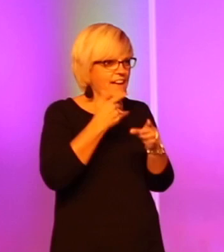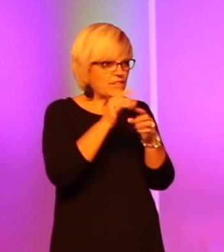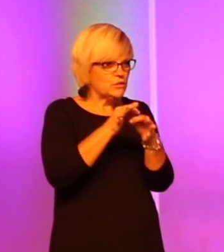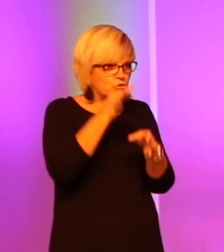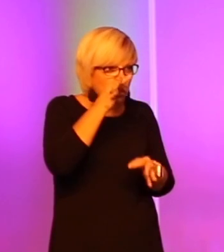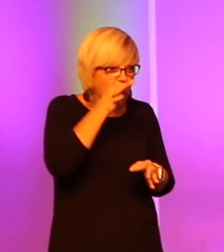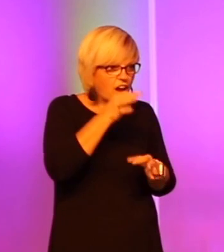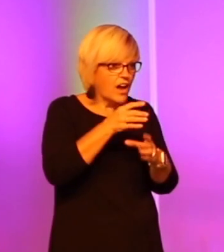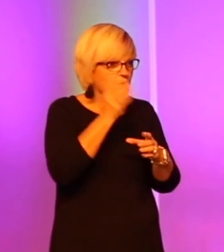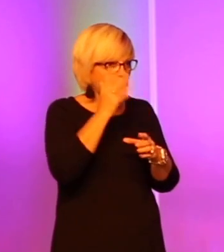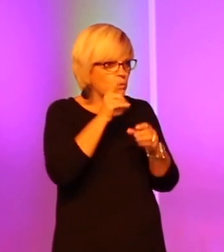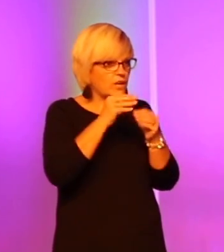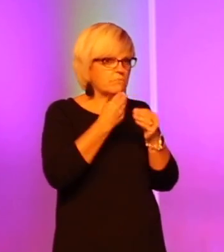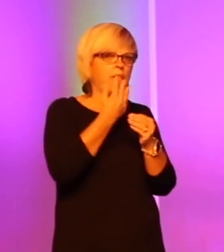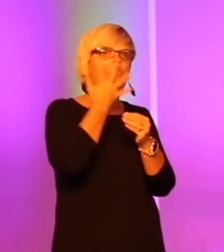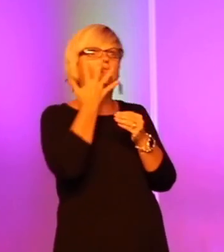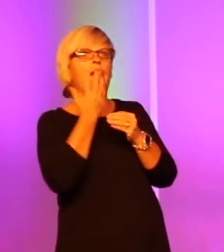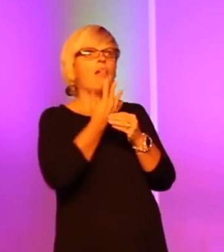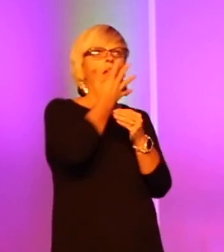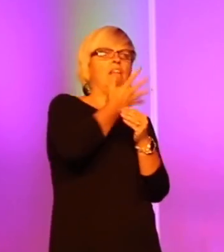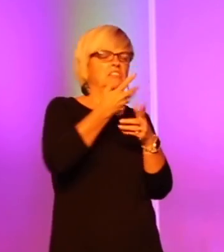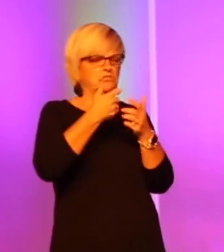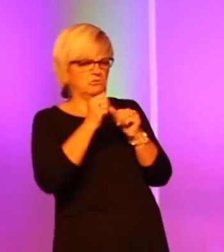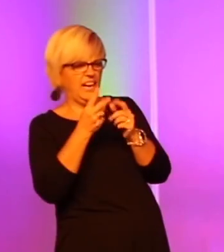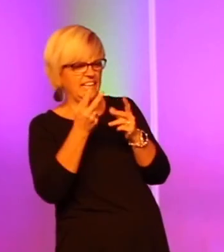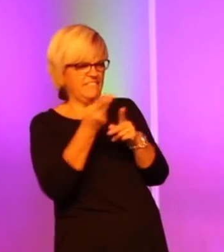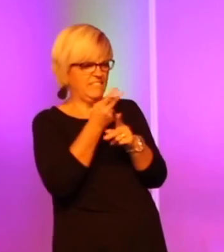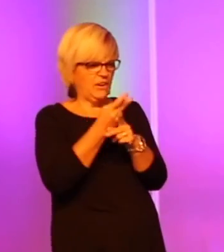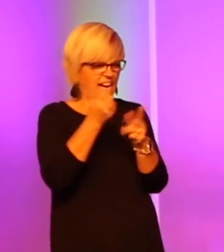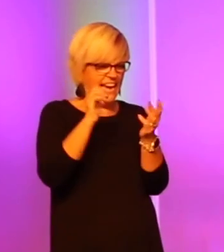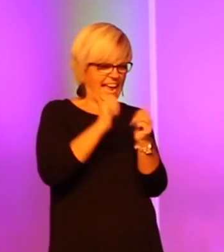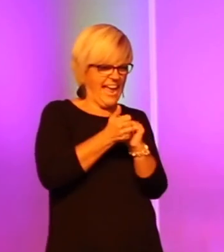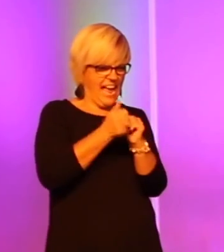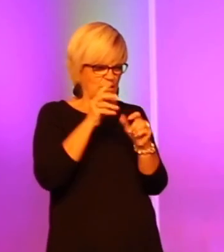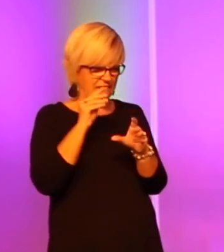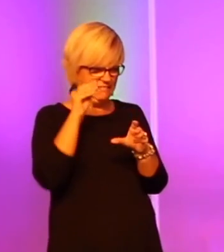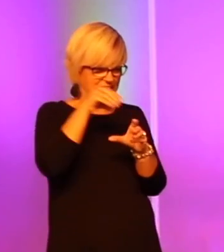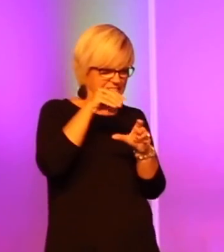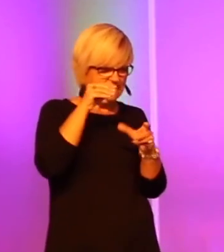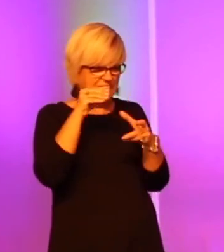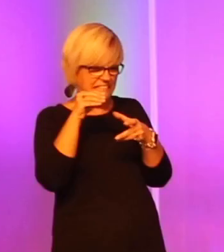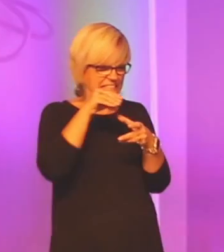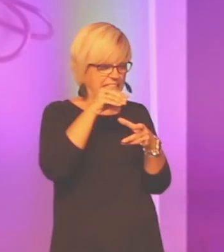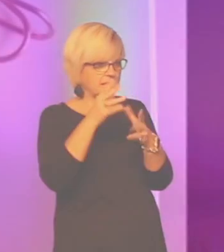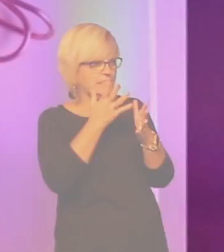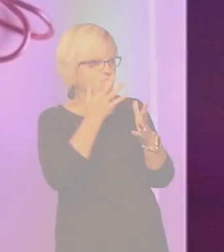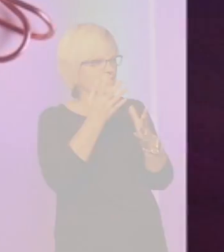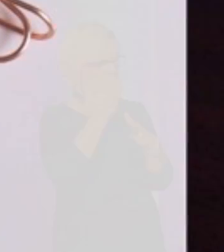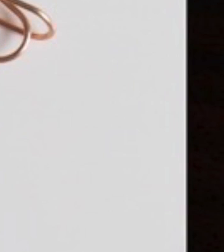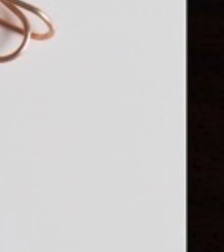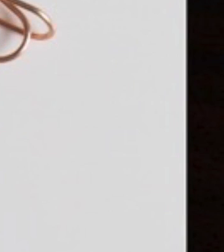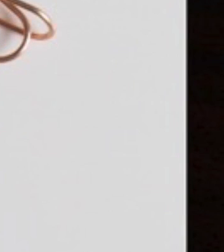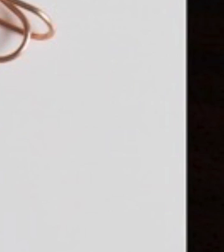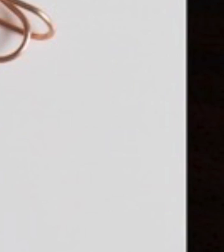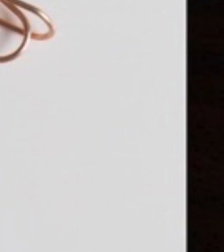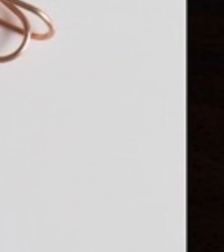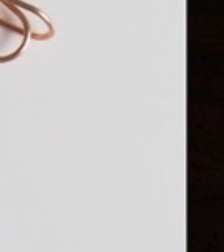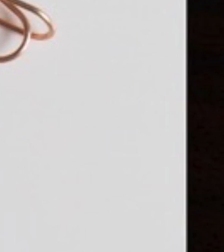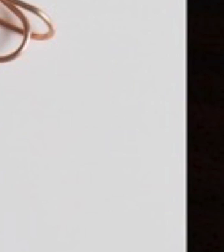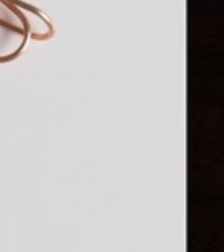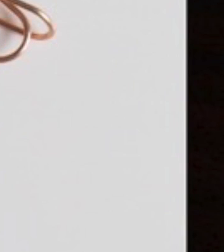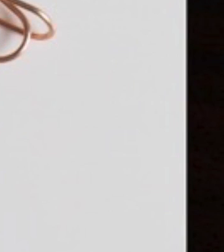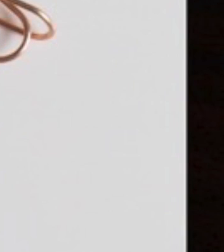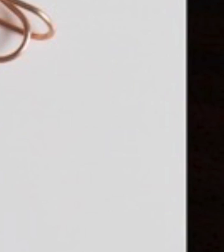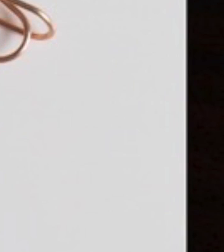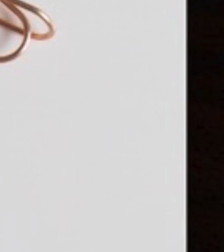there and it would go everywhere, and I'm just trying to figure out how to get it on there. That's annoying and a little embarrassing. You can use the tab to stick your